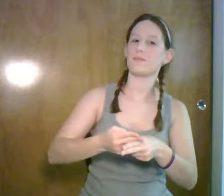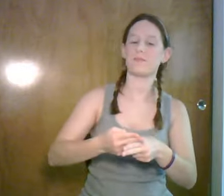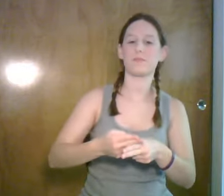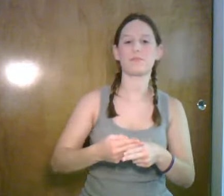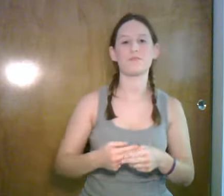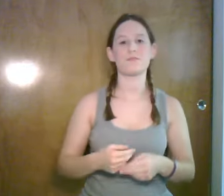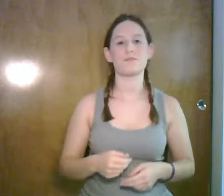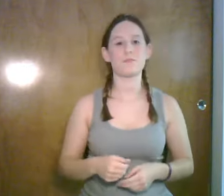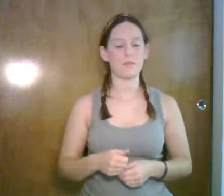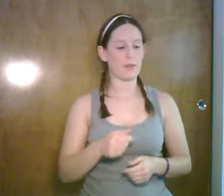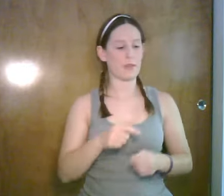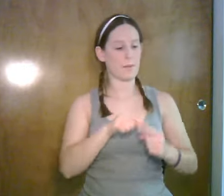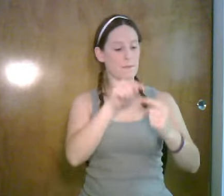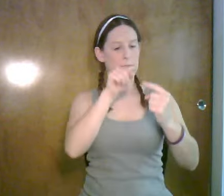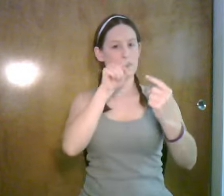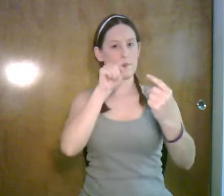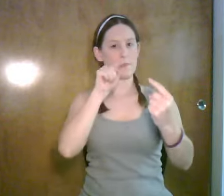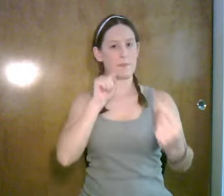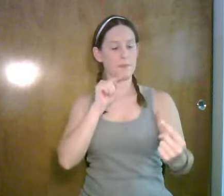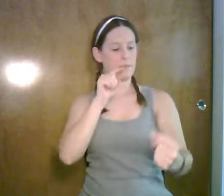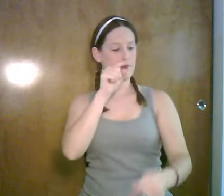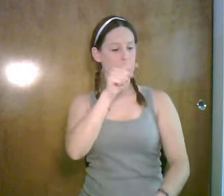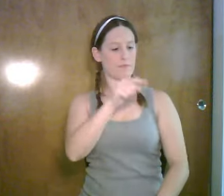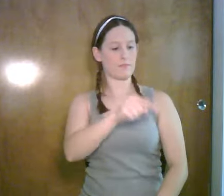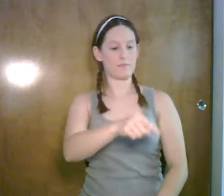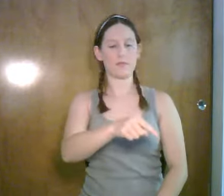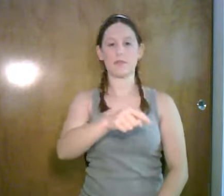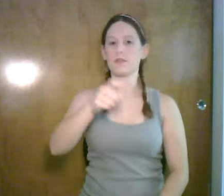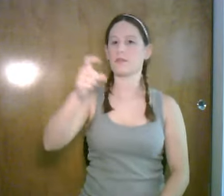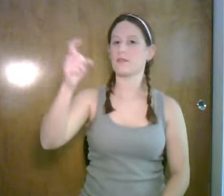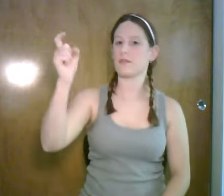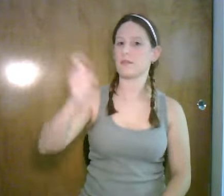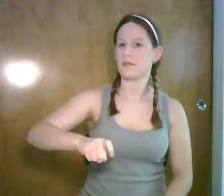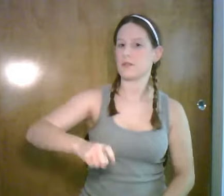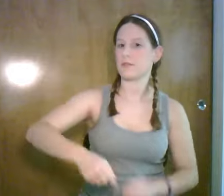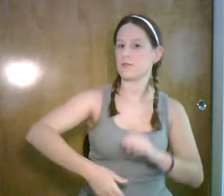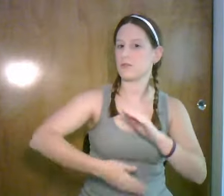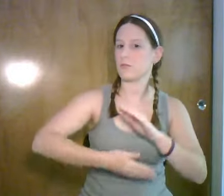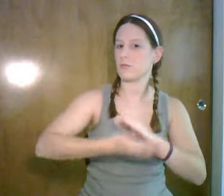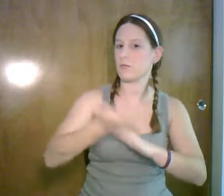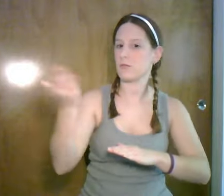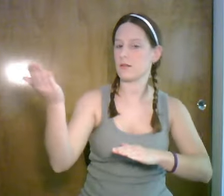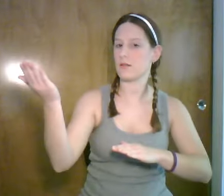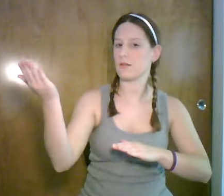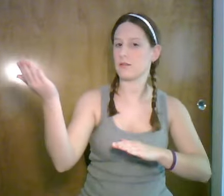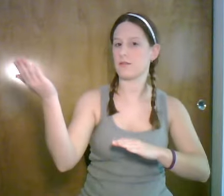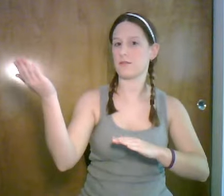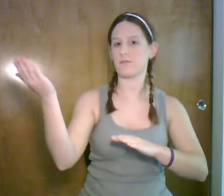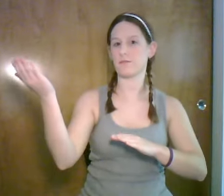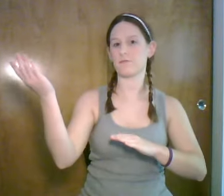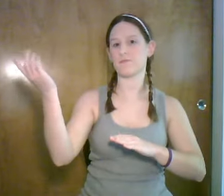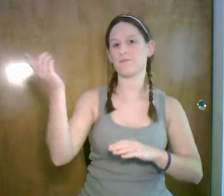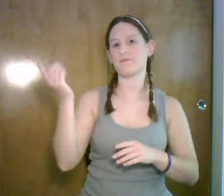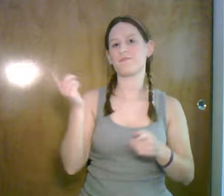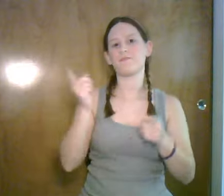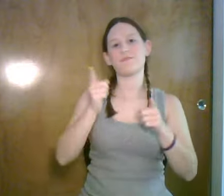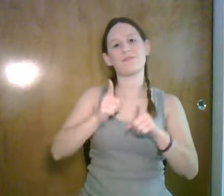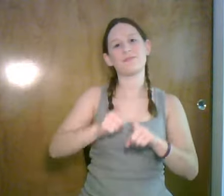The enemy He has to leave At